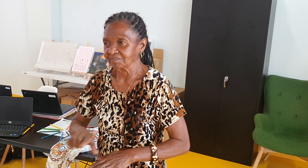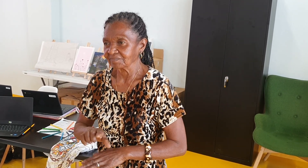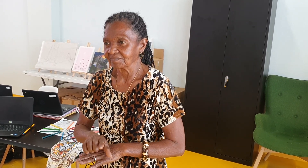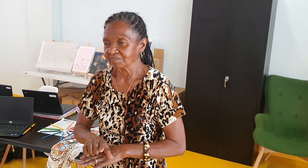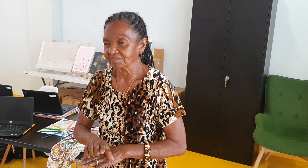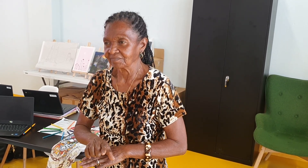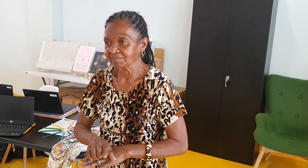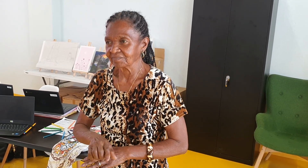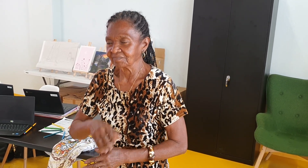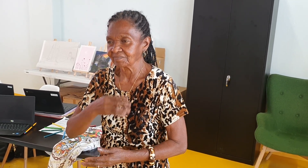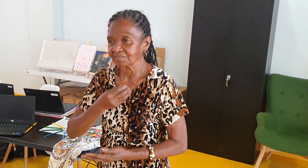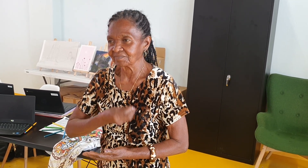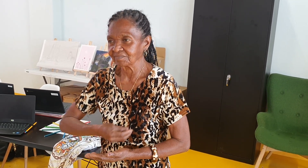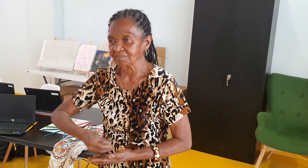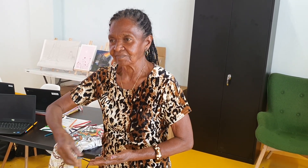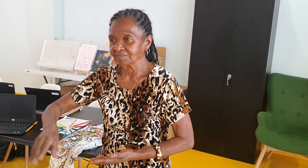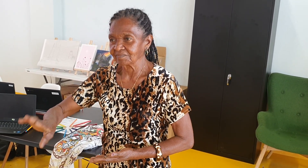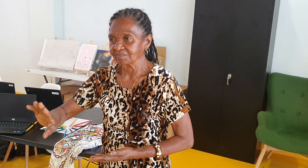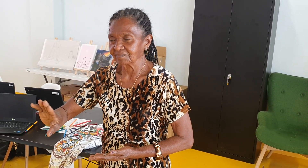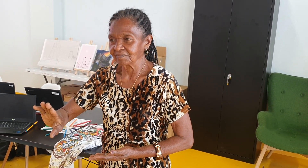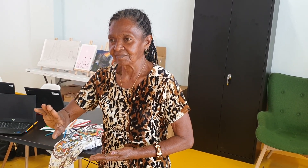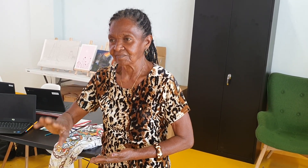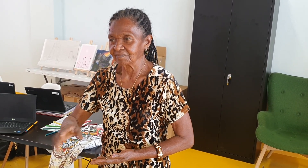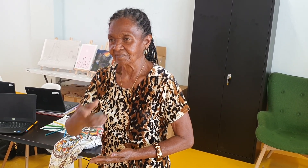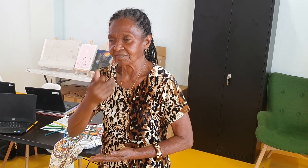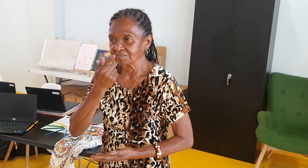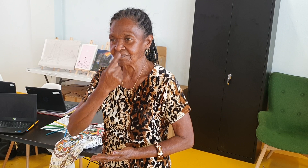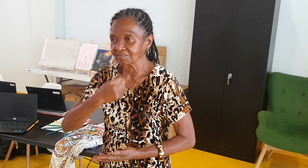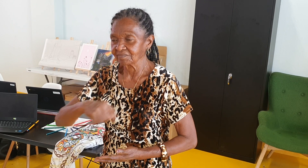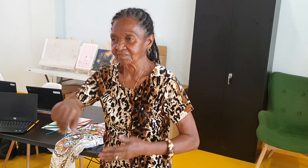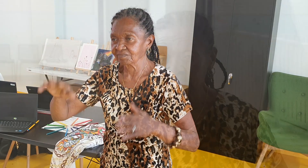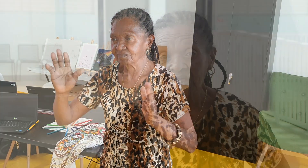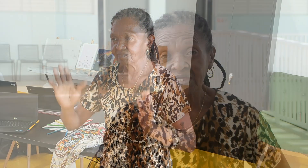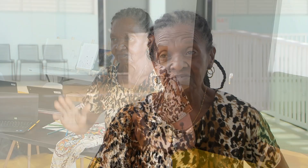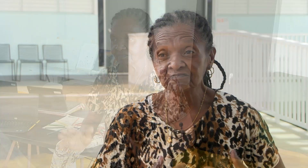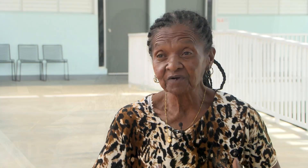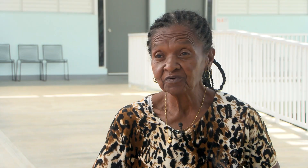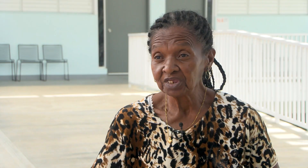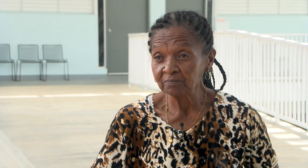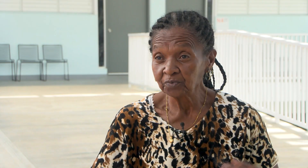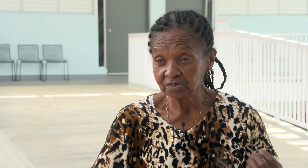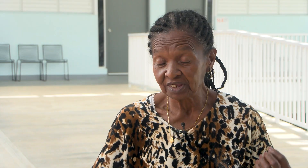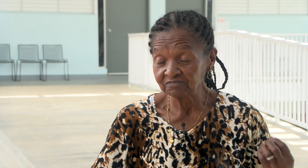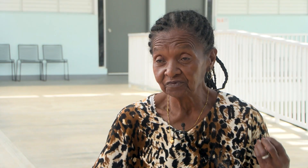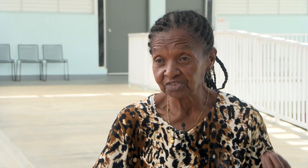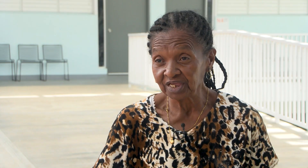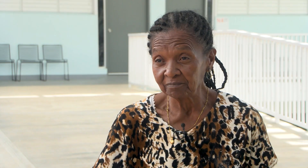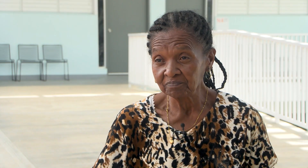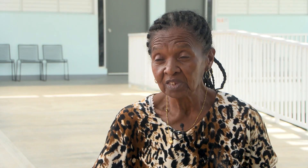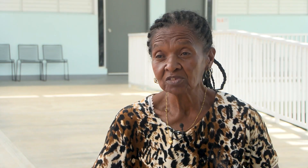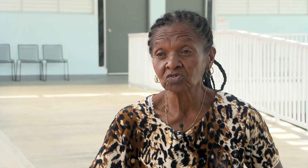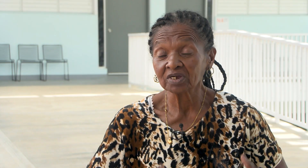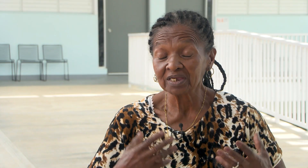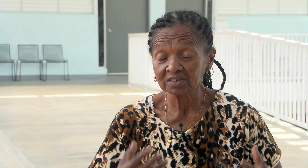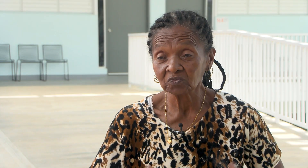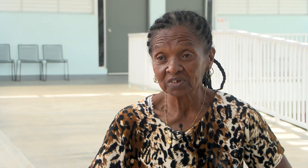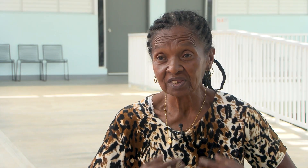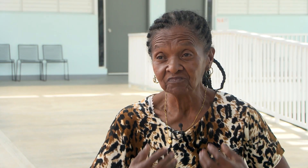it is necessary. Signing and doing interpreting is very important for them to get whatever is